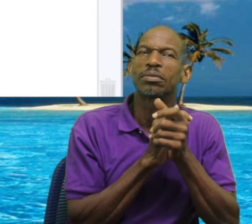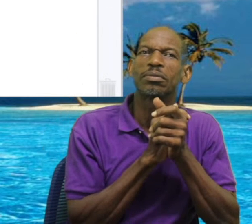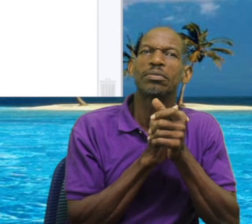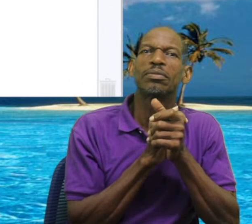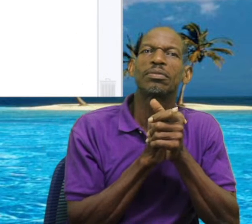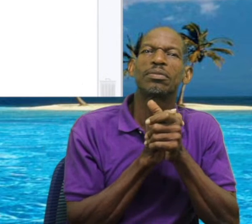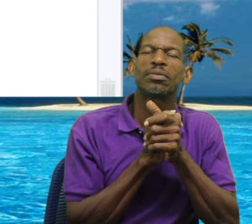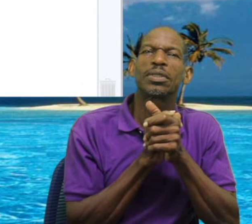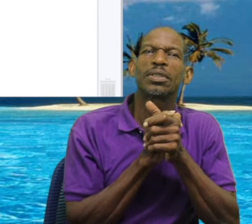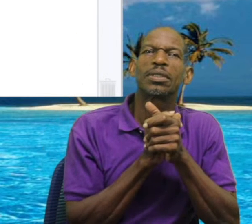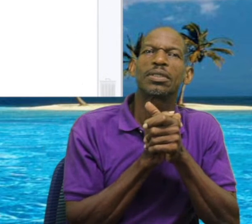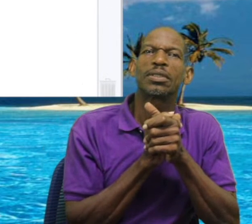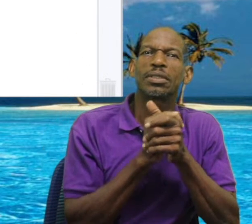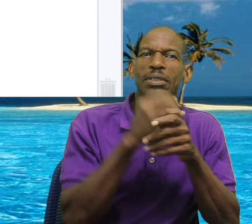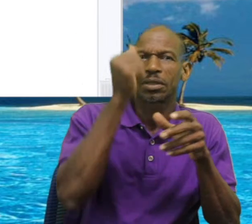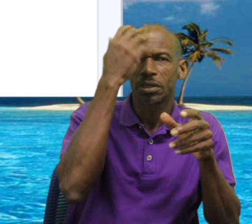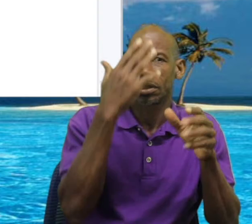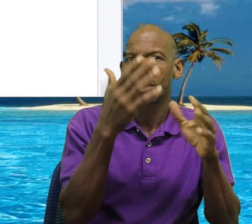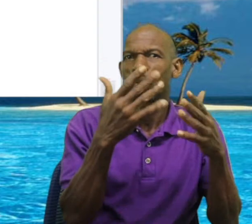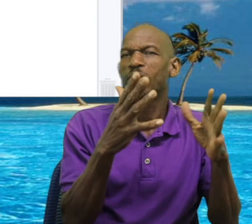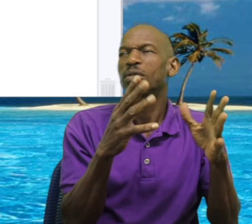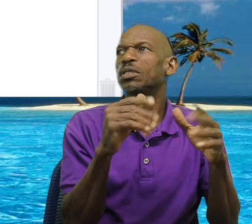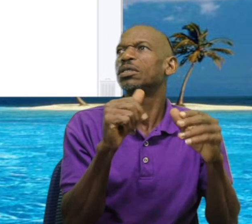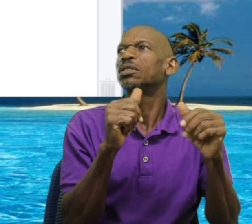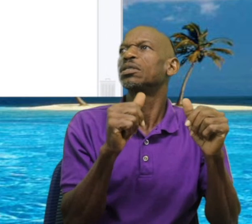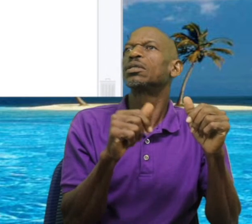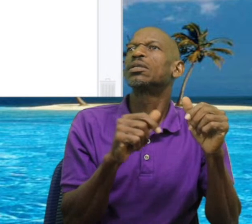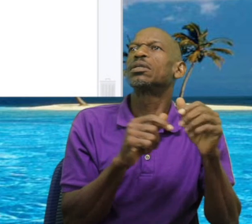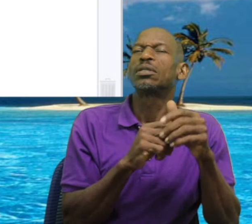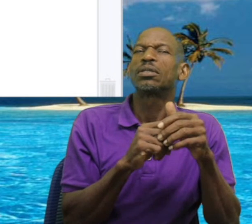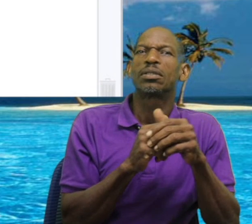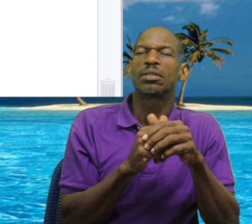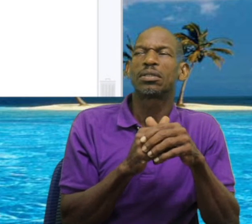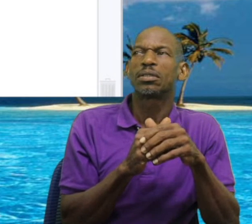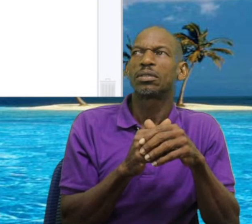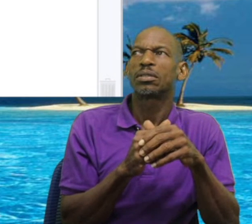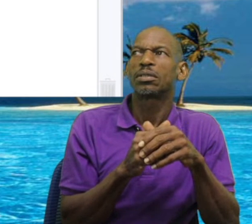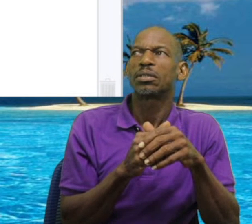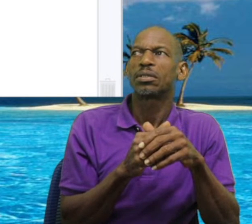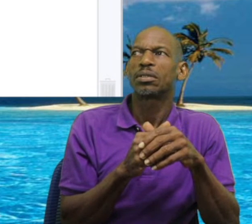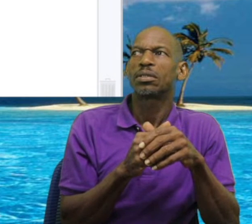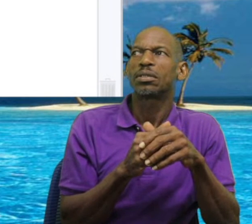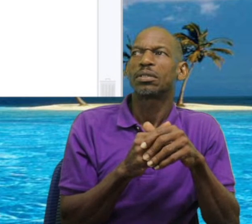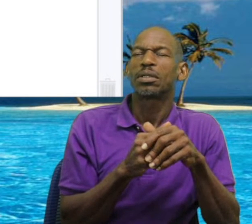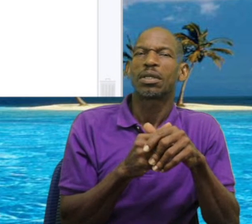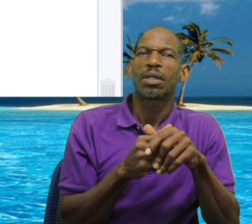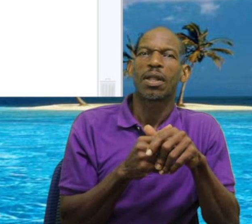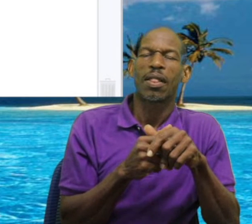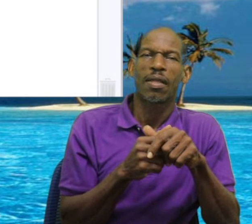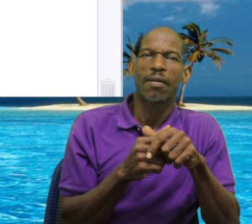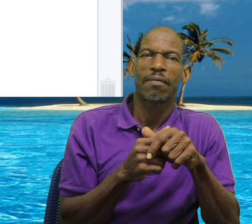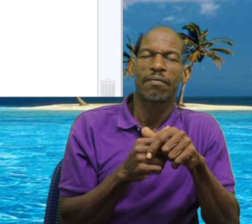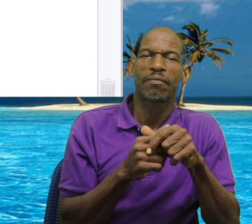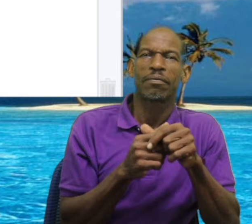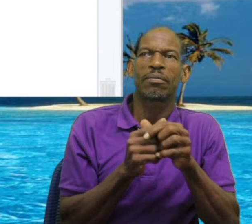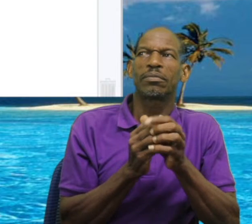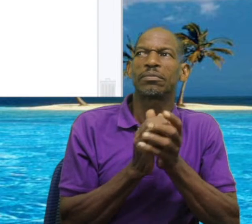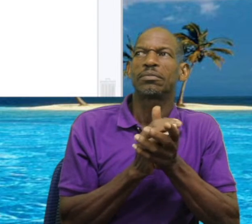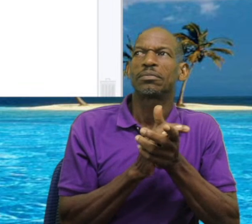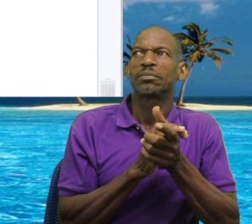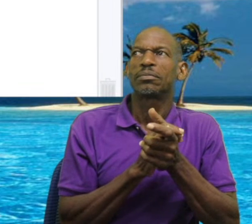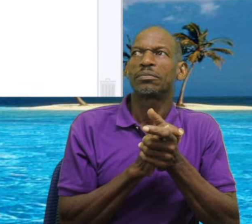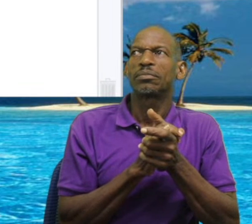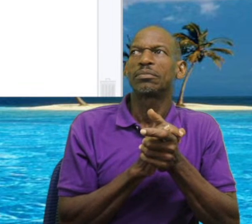Where am I putting the and? A. Very good. Selvin, A. This is correct. A is correct. I need to put